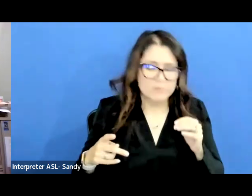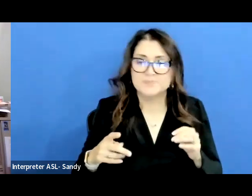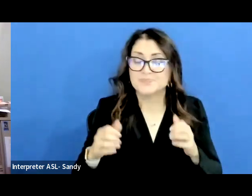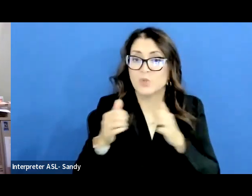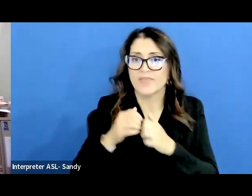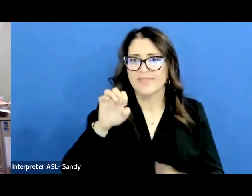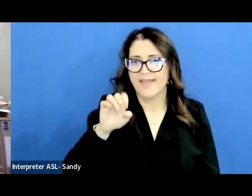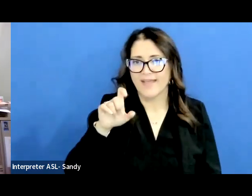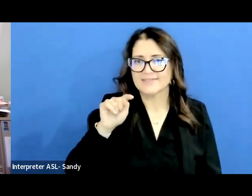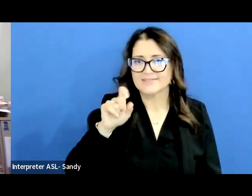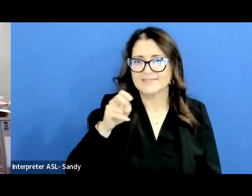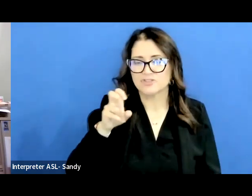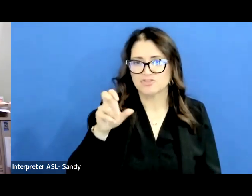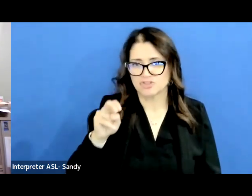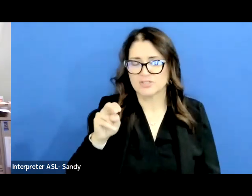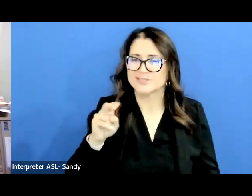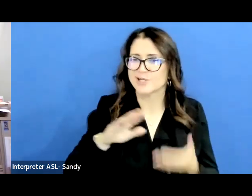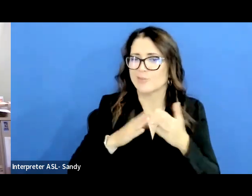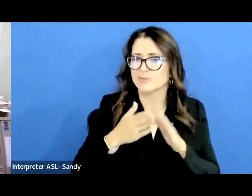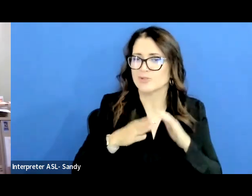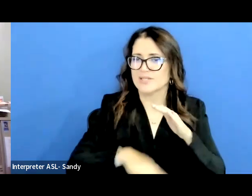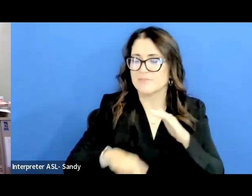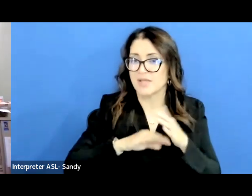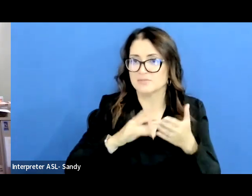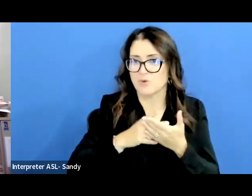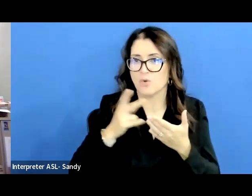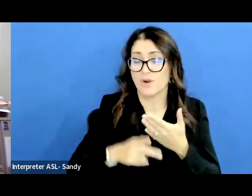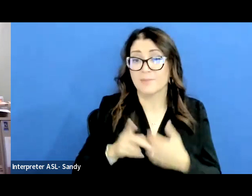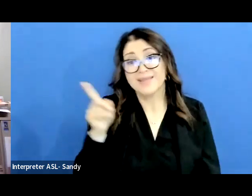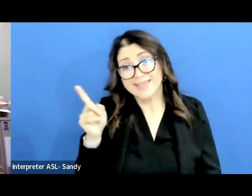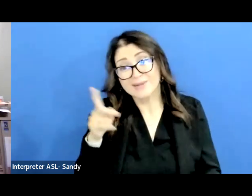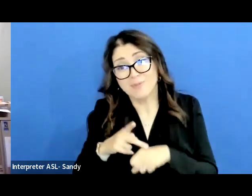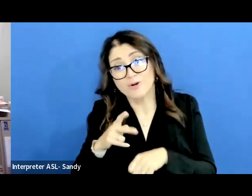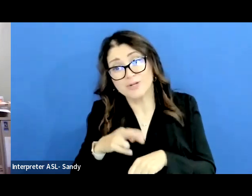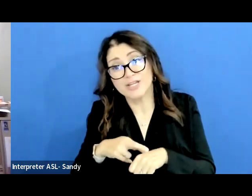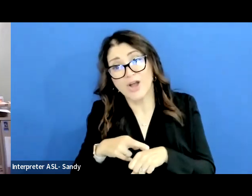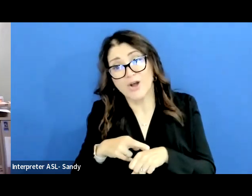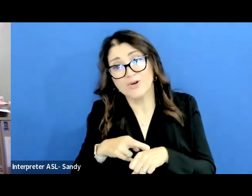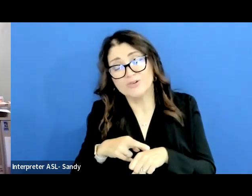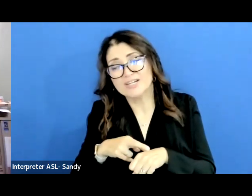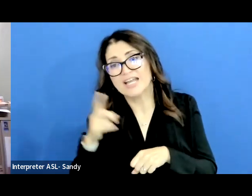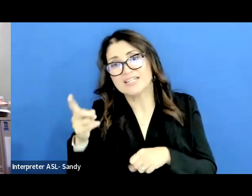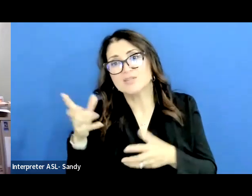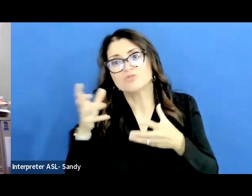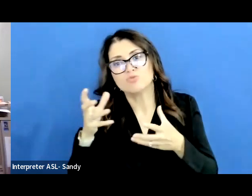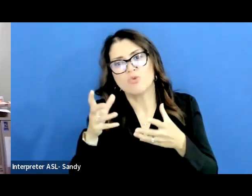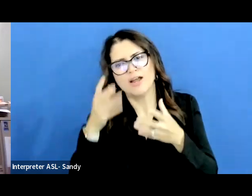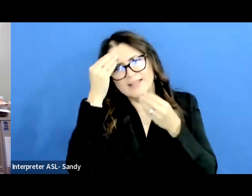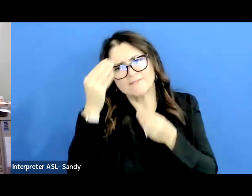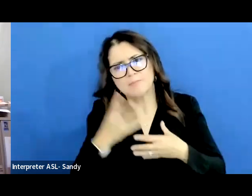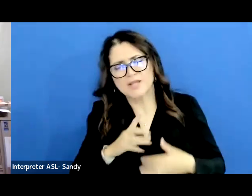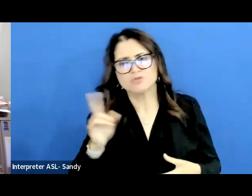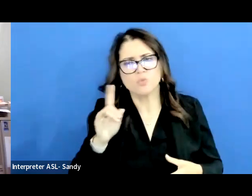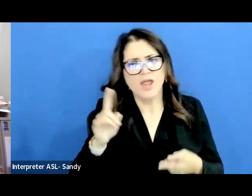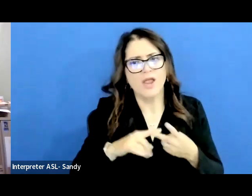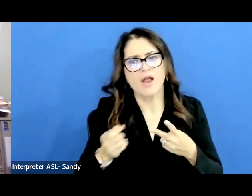familiar with that, but a community-based program in Puerto Rico. And he was wanting the details on it, where it was, how